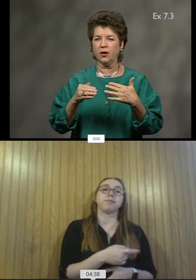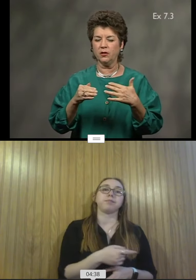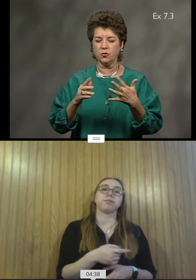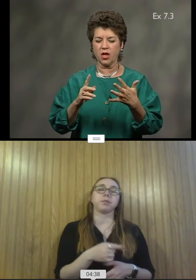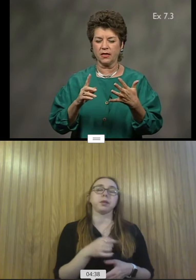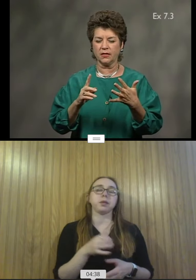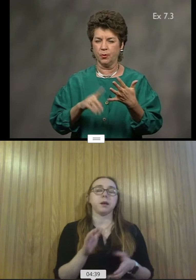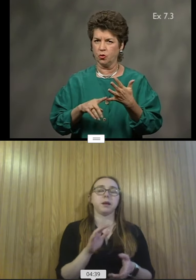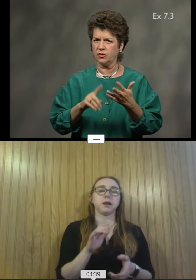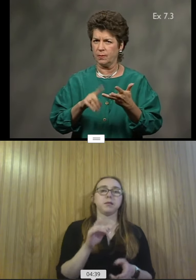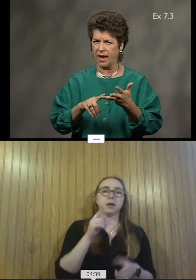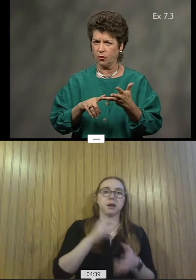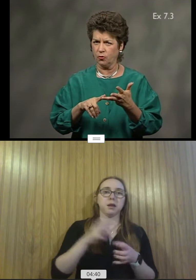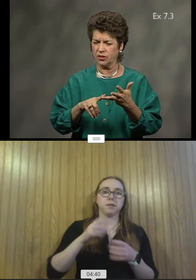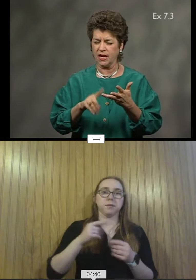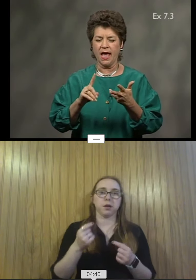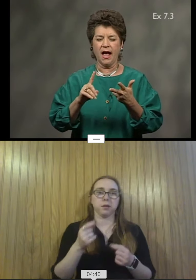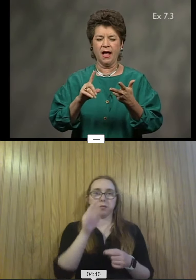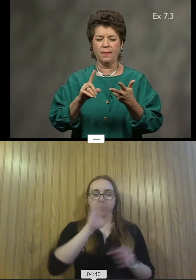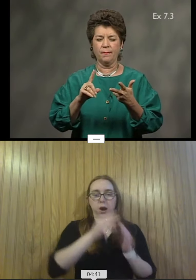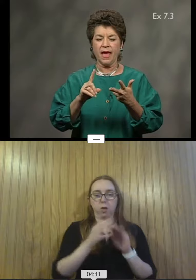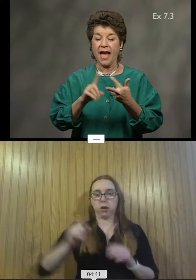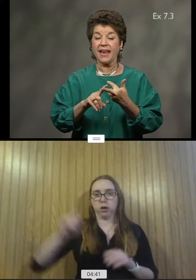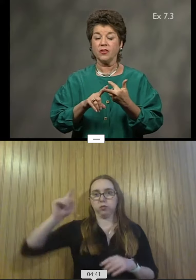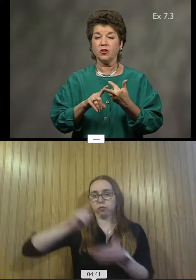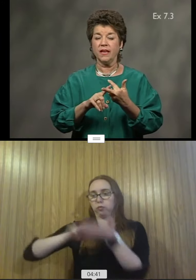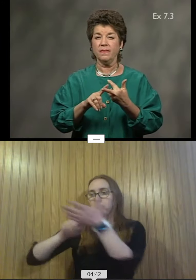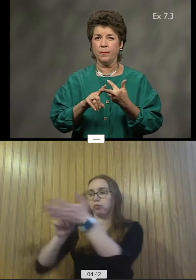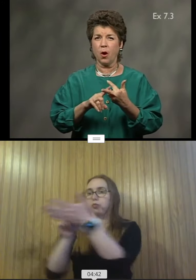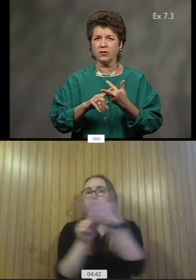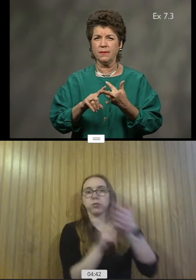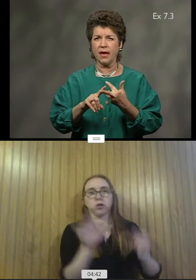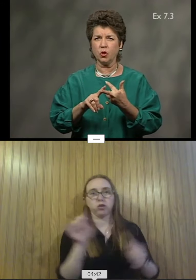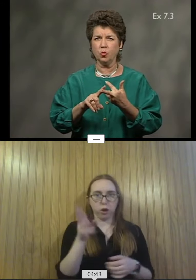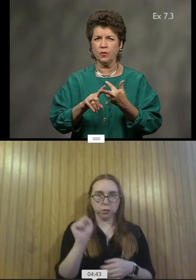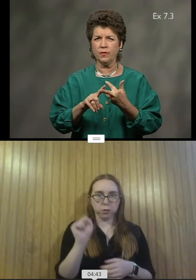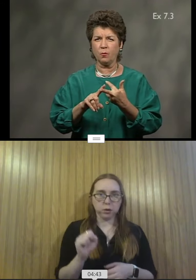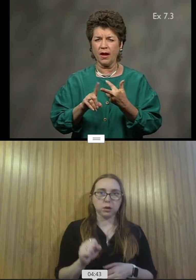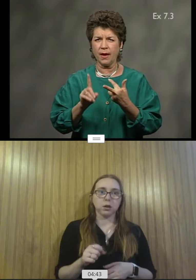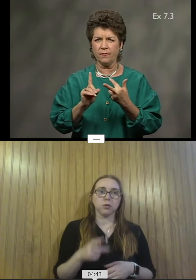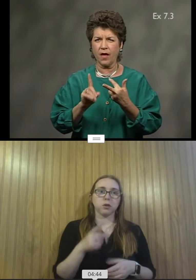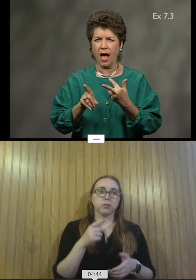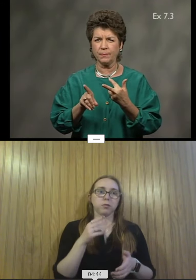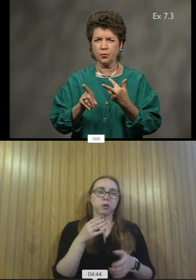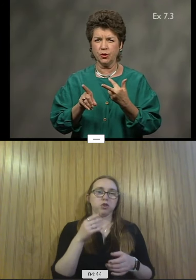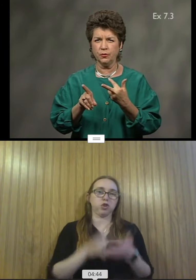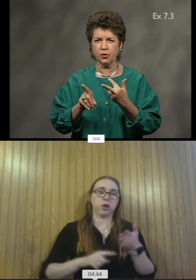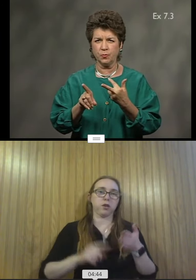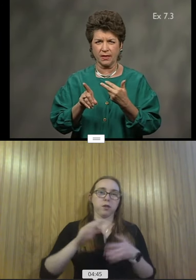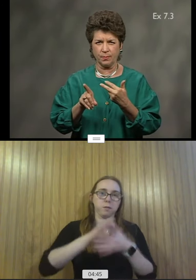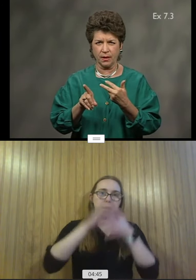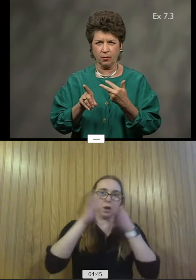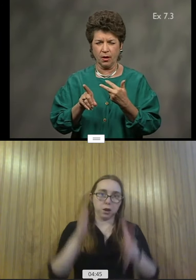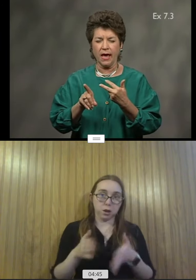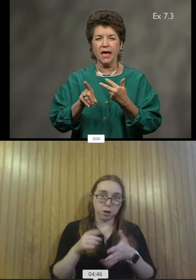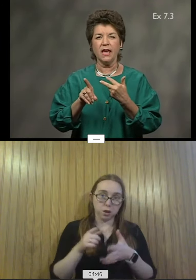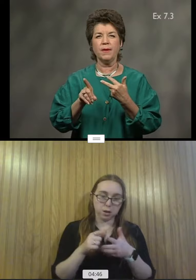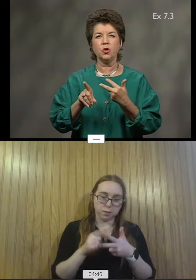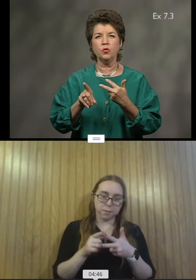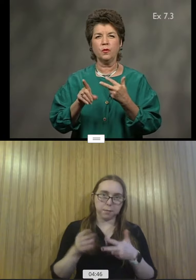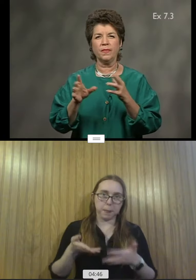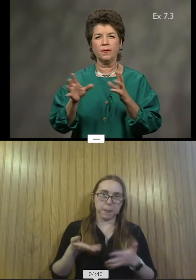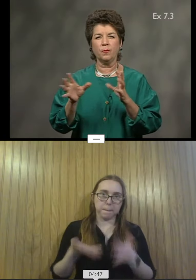but he also checked the butchers and the bakers. And actually in the bars, he made sure that the right amount of hops were used to make the beer.